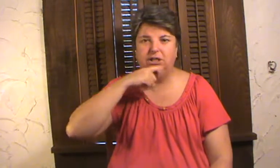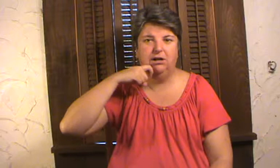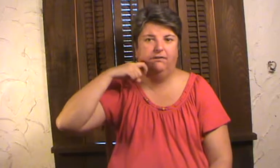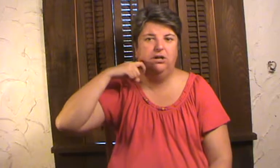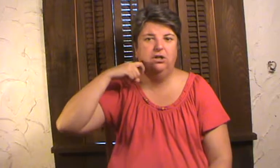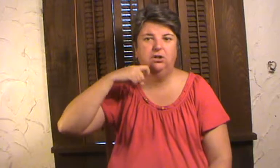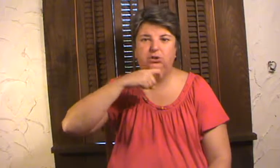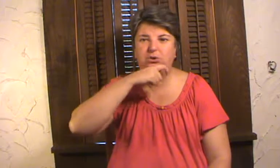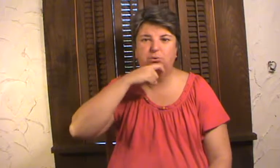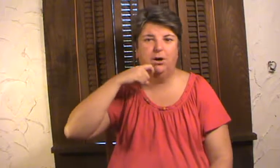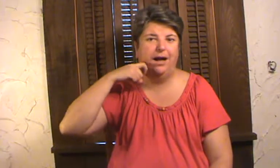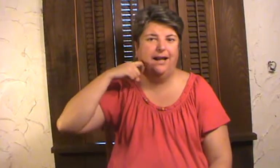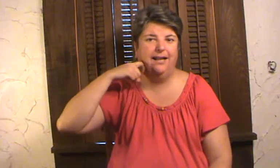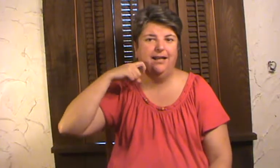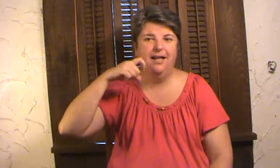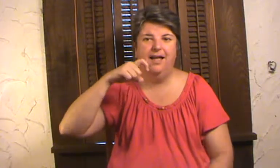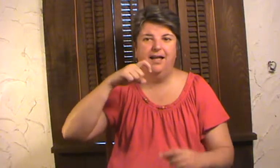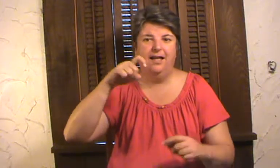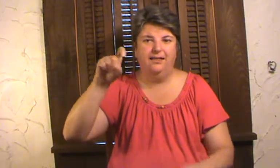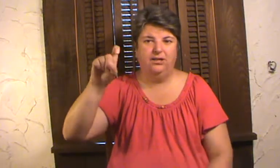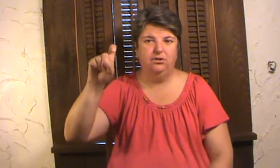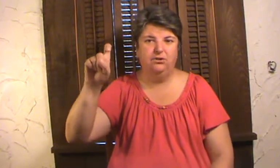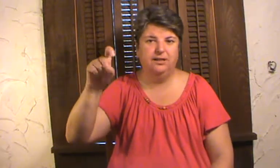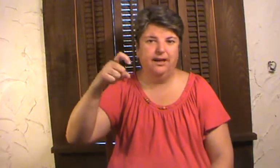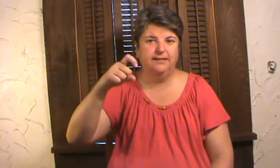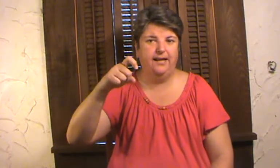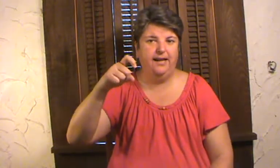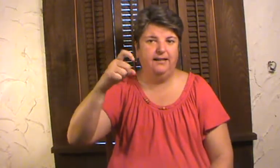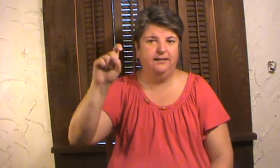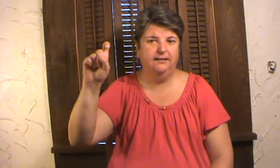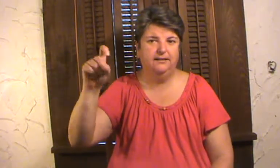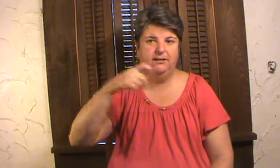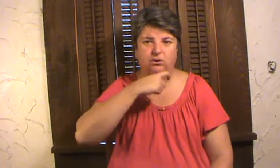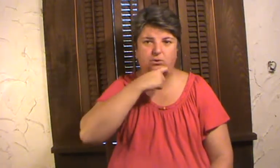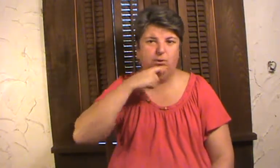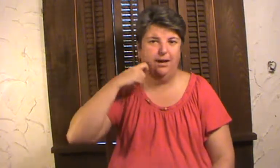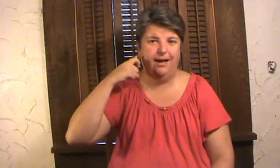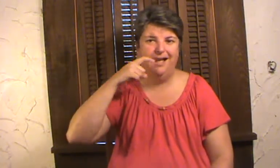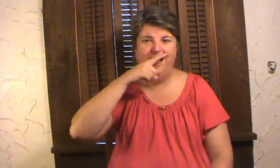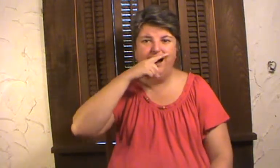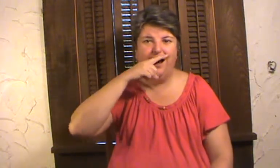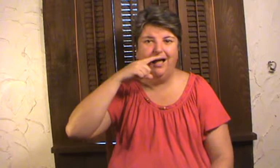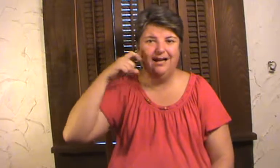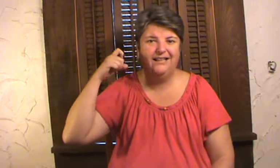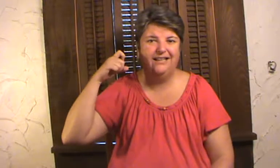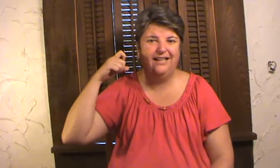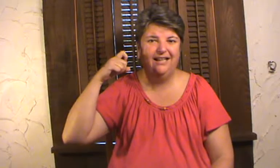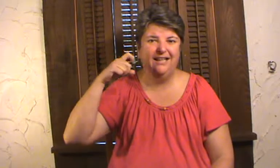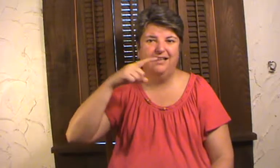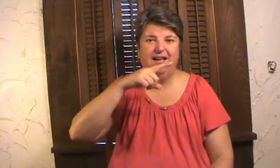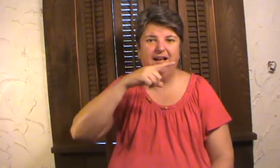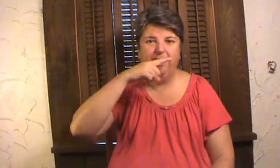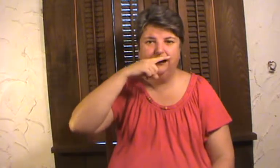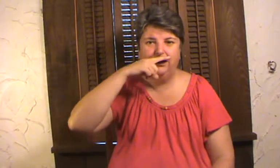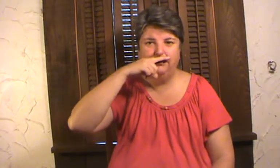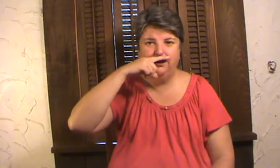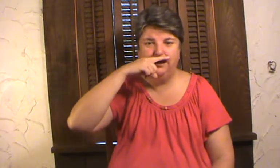off. Dry, and let's use an X hand. Dry. Ugly. Ugly, you put it under